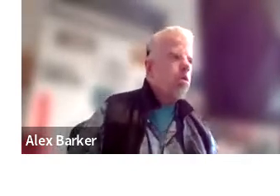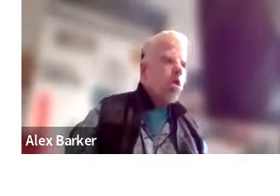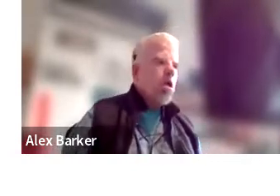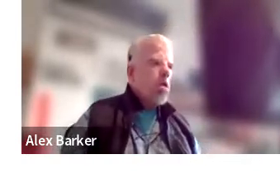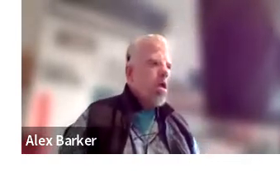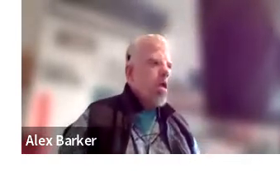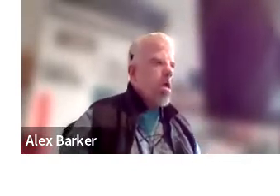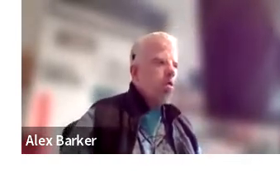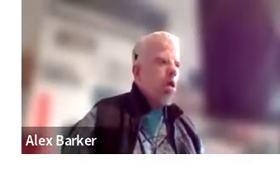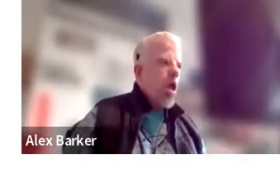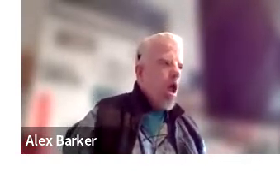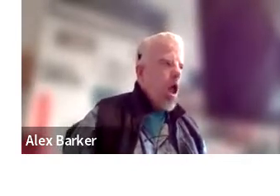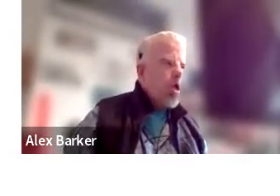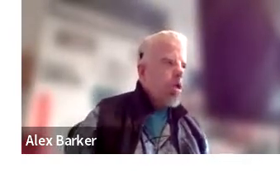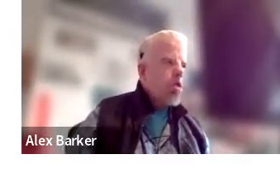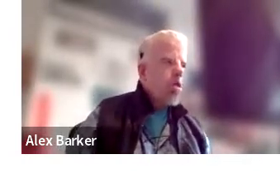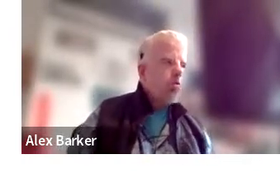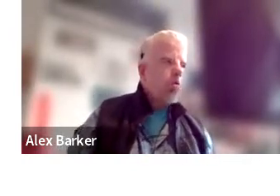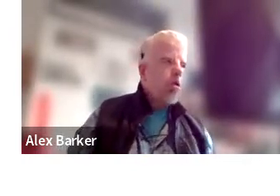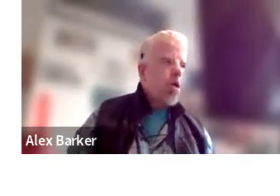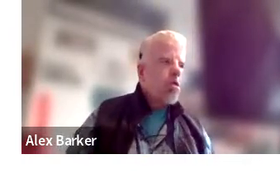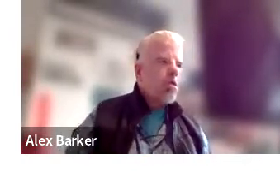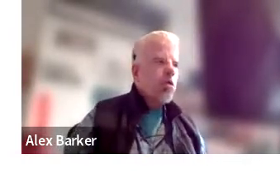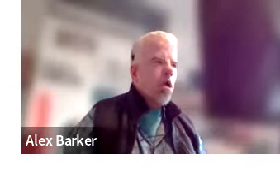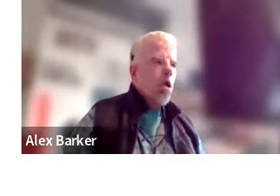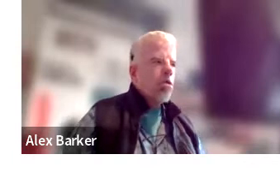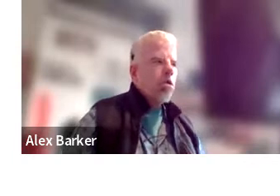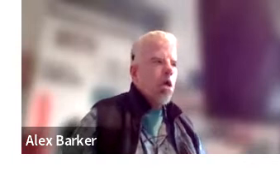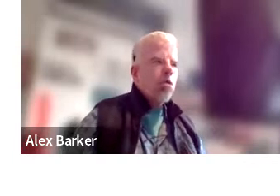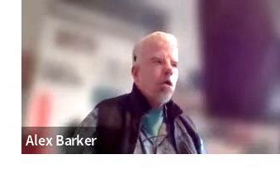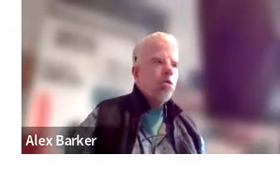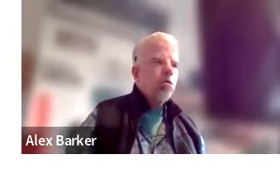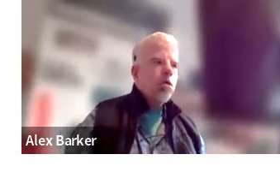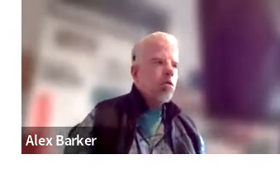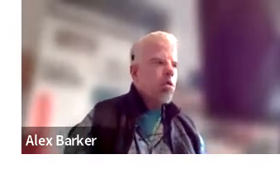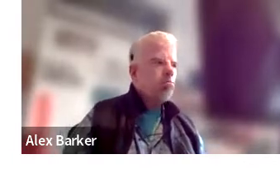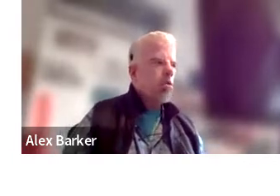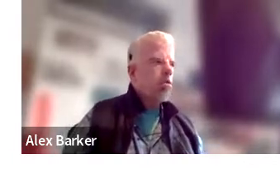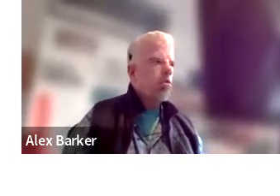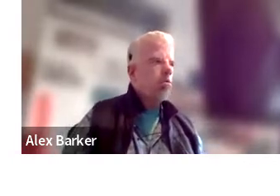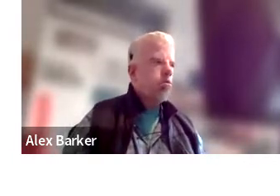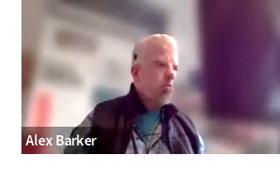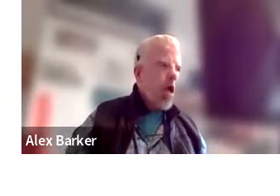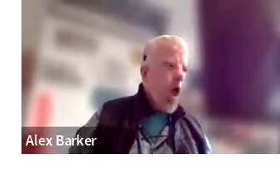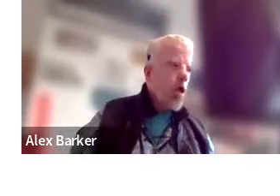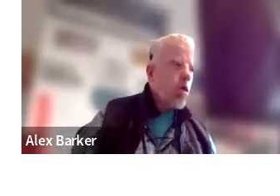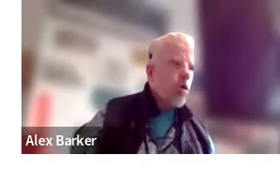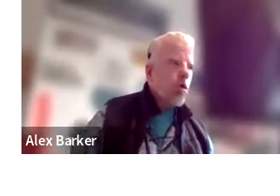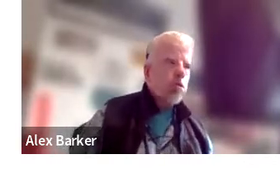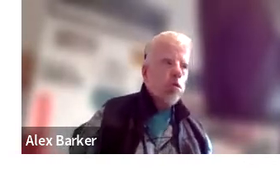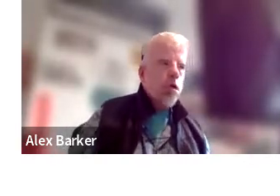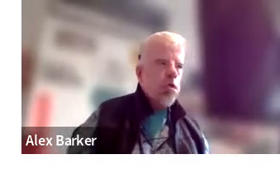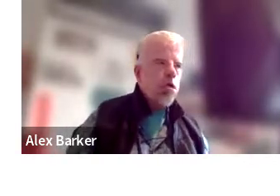just seen in here is there an organisation to get a diagnostic assessment from